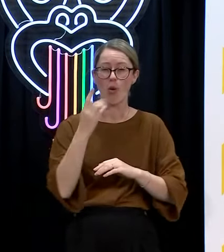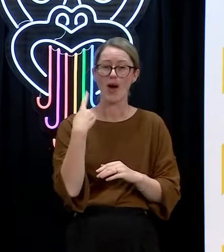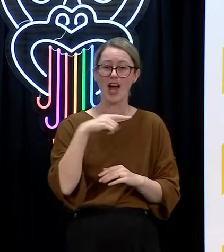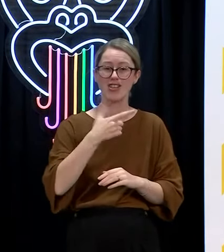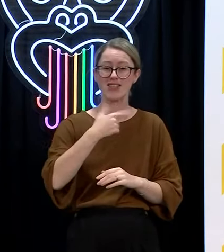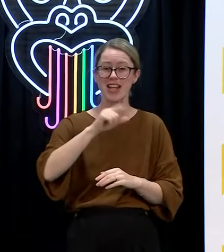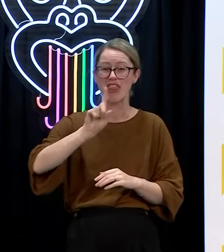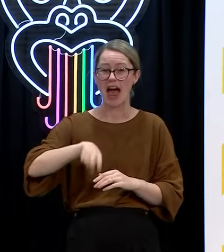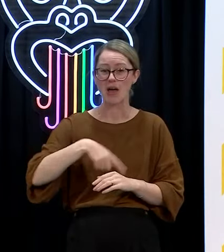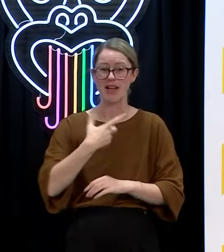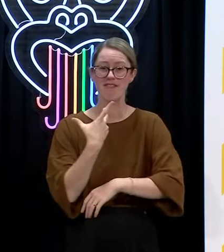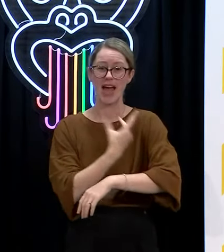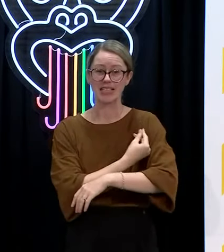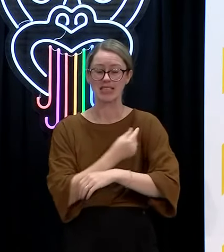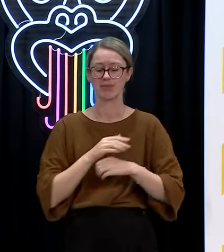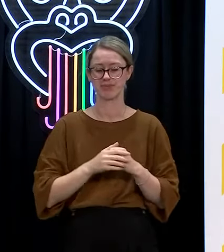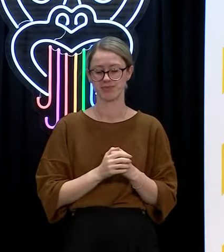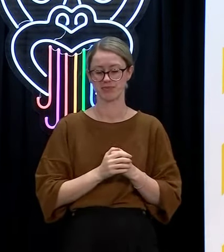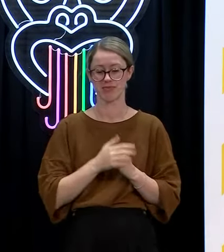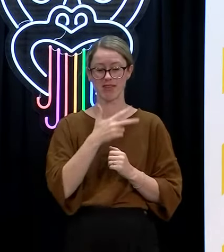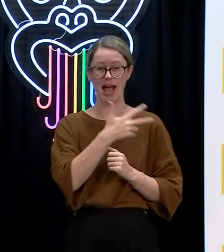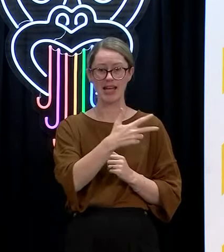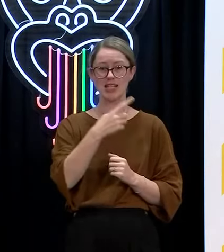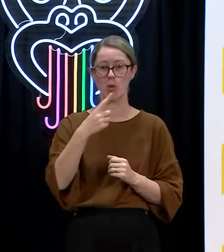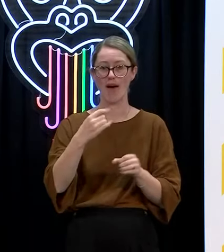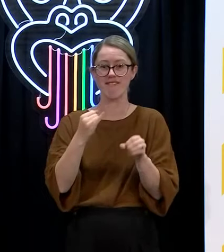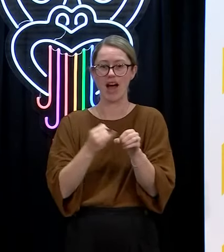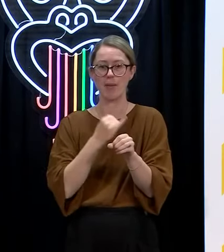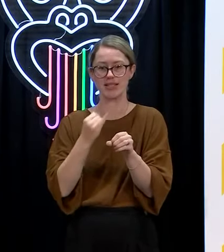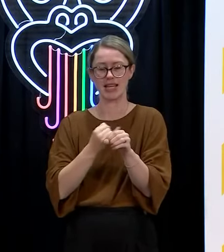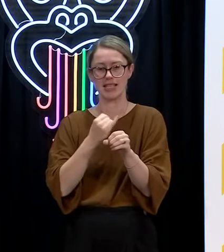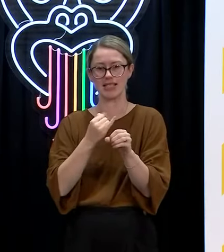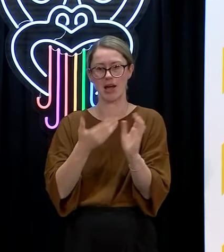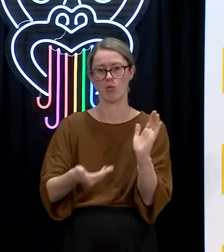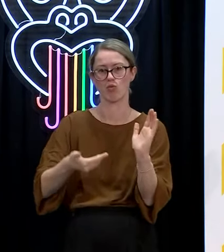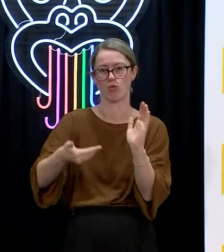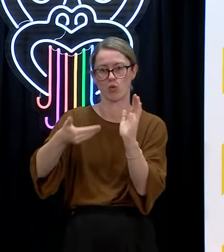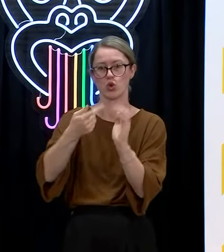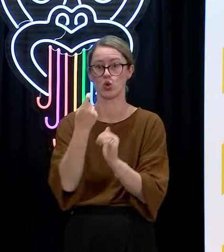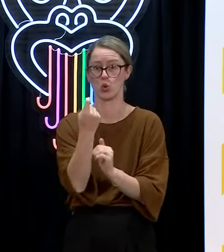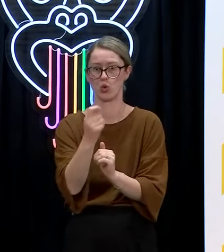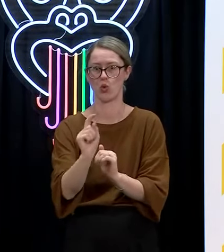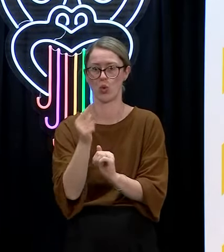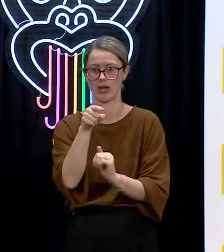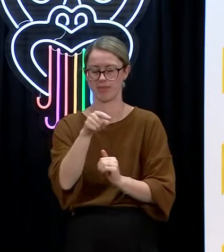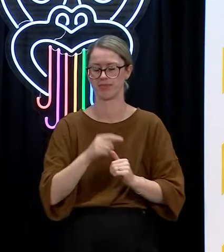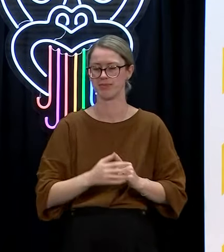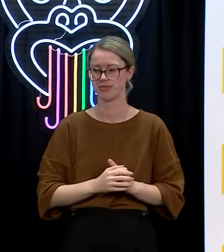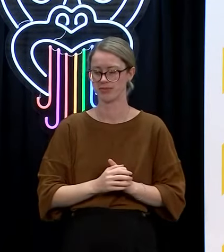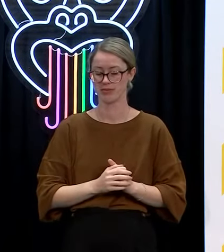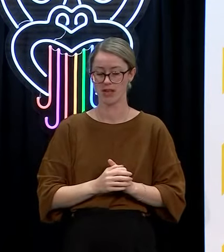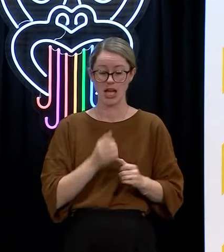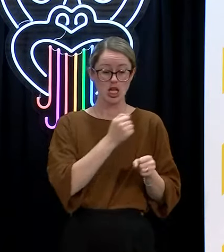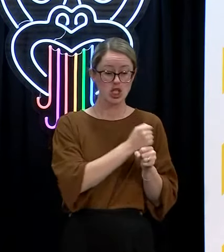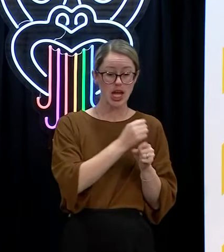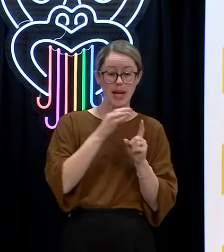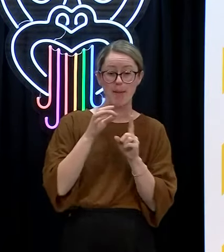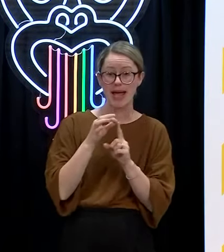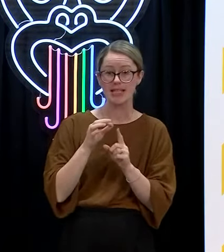170,000 vaccinations. A further 81 pharmacies will be joining the program very soon. At GP